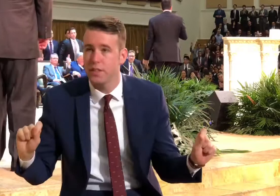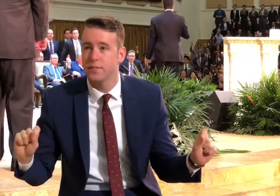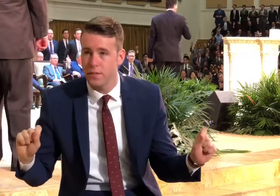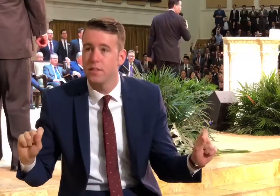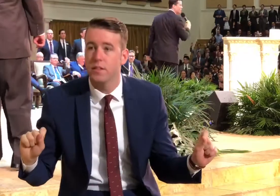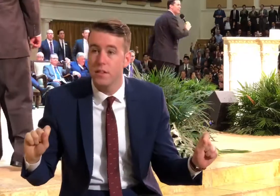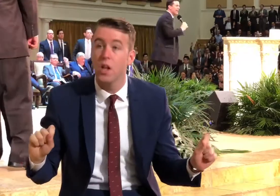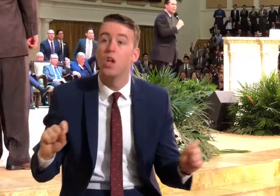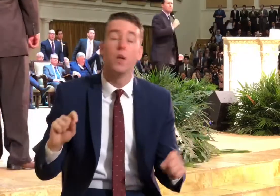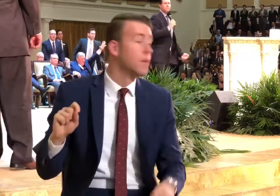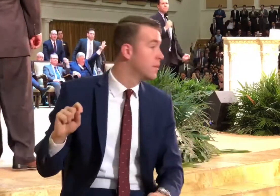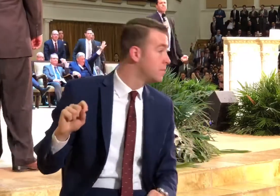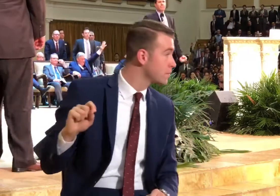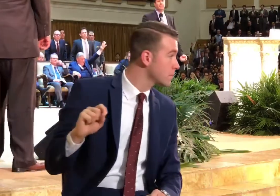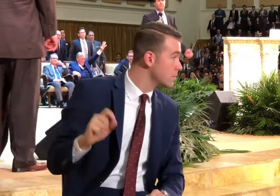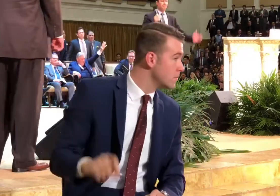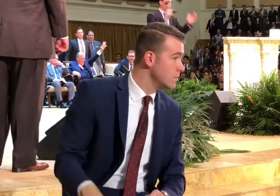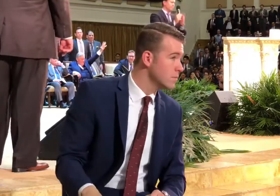salvation.